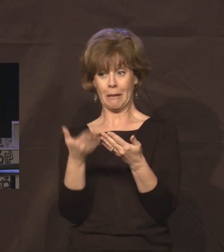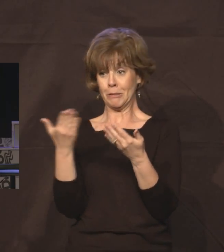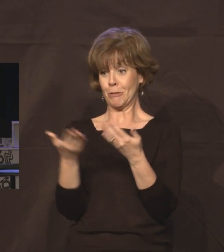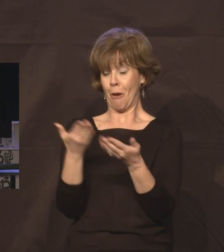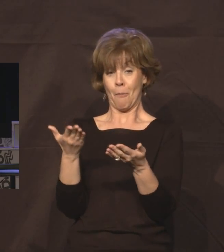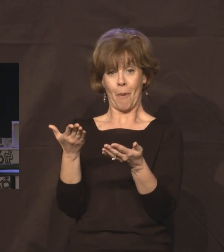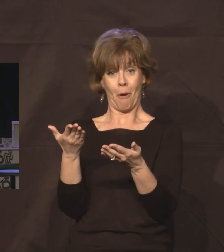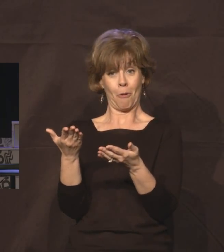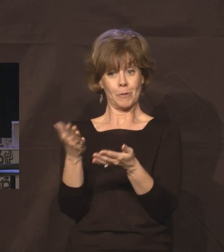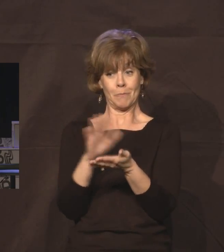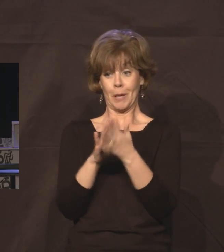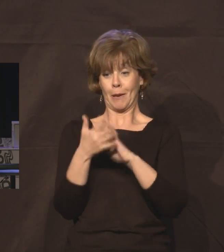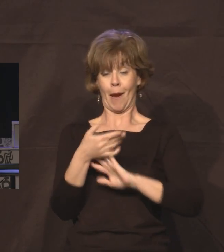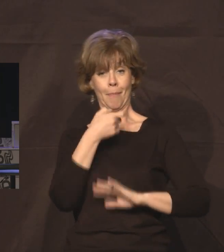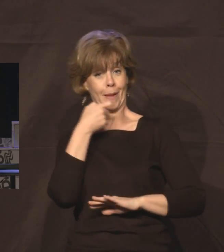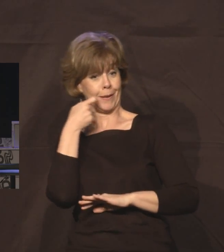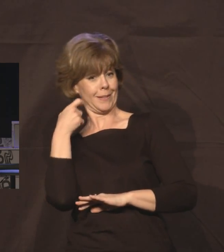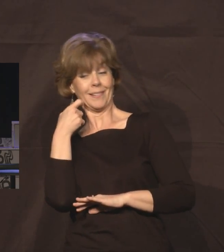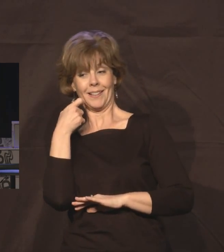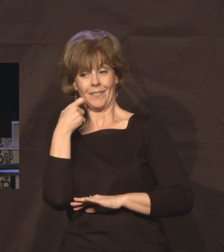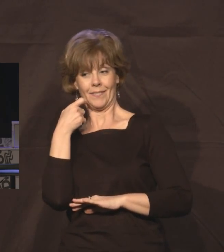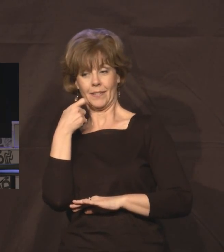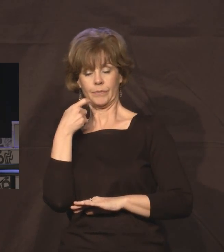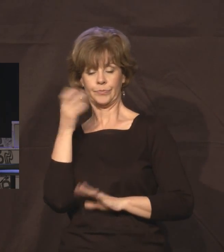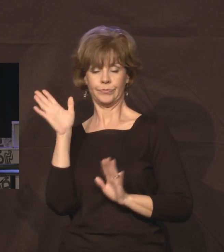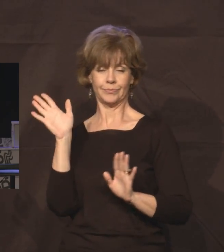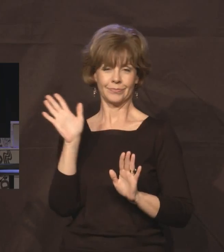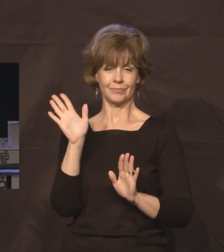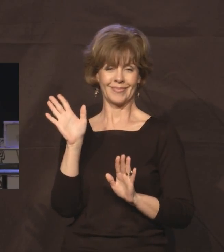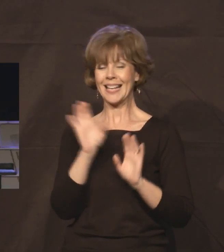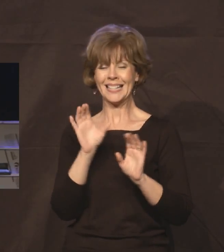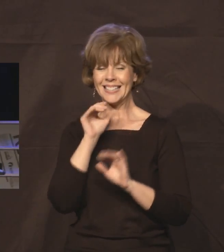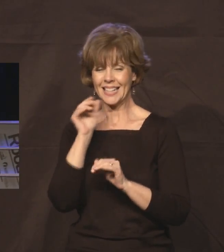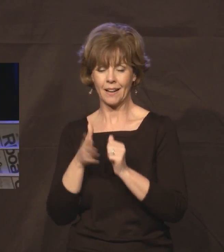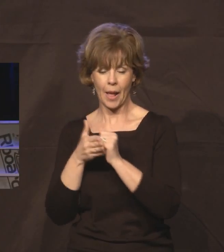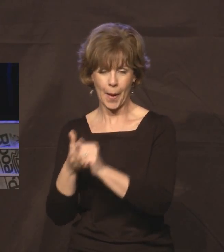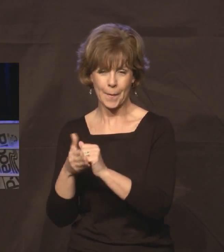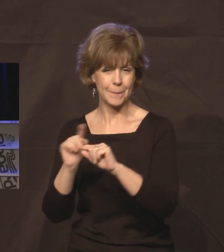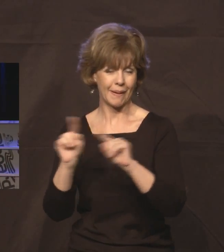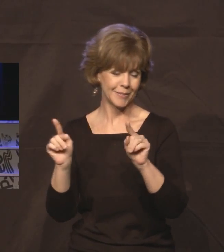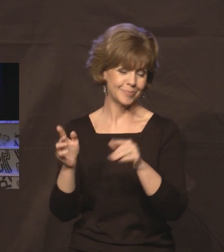Like in my life, it's kind of become addictive. It didn't really help her any, but anyway.